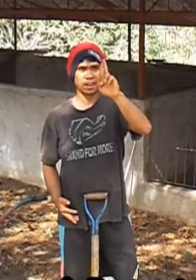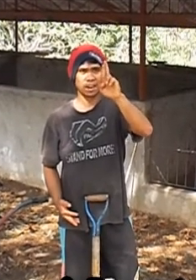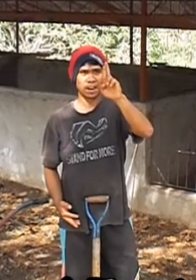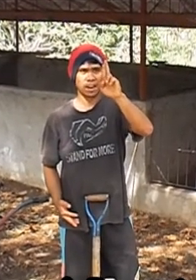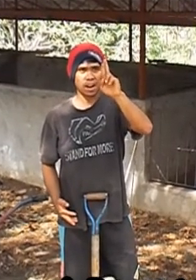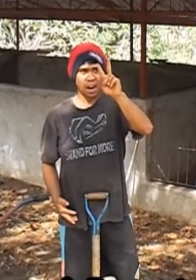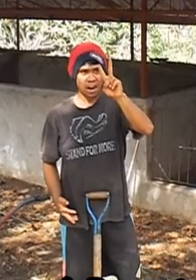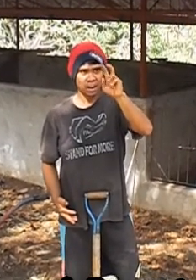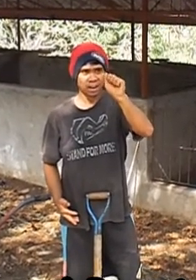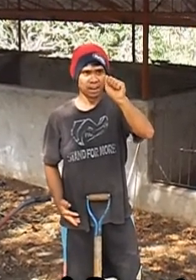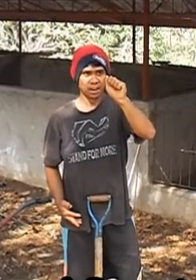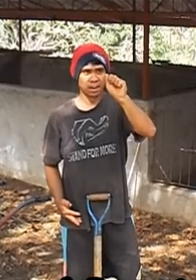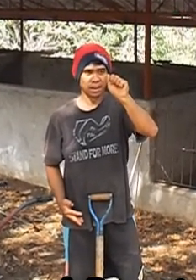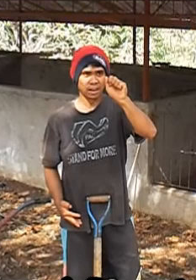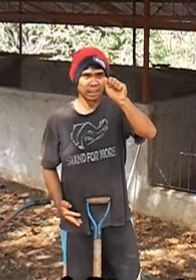Santerva.